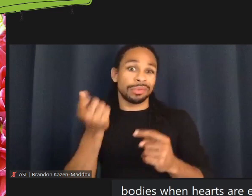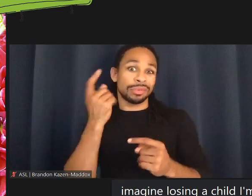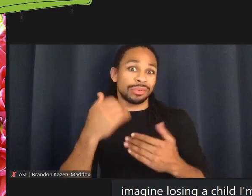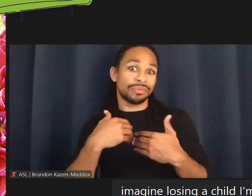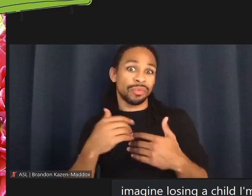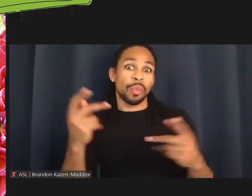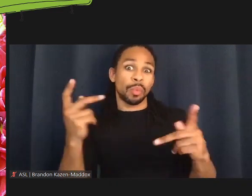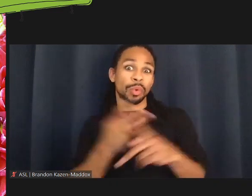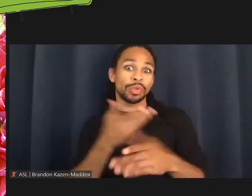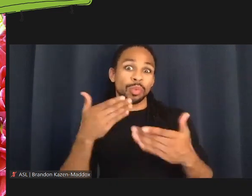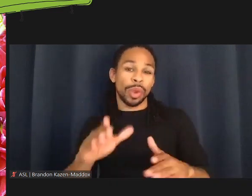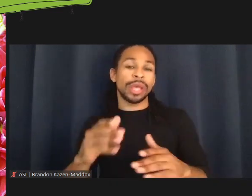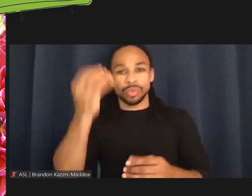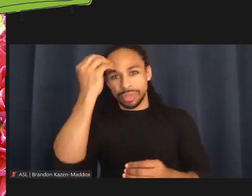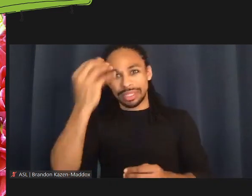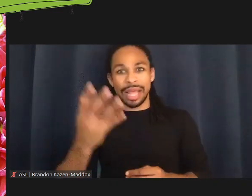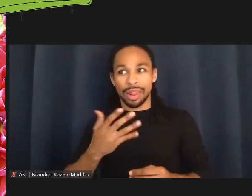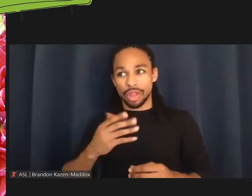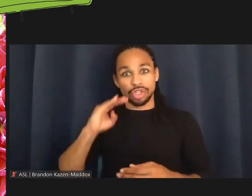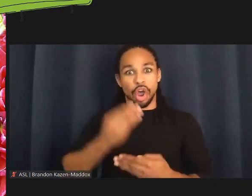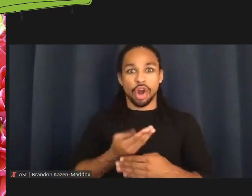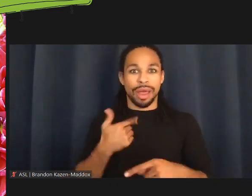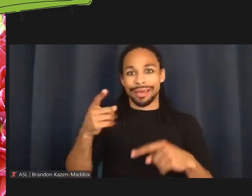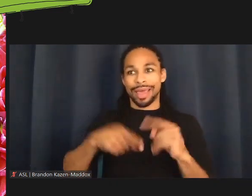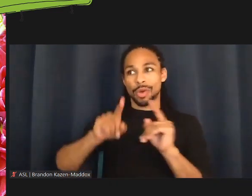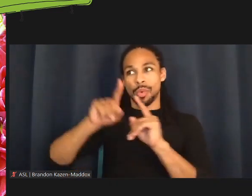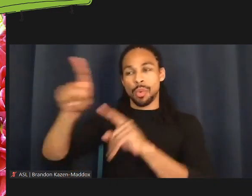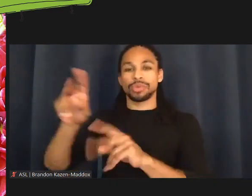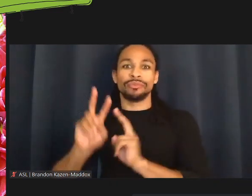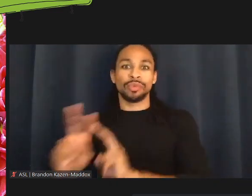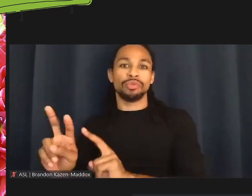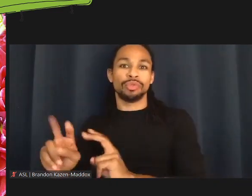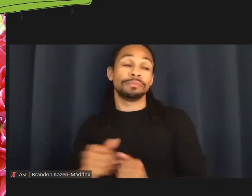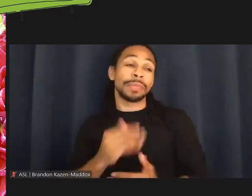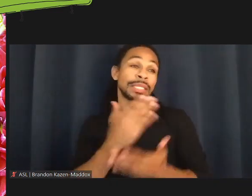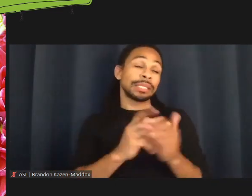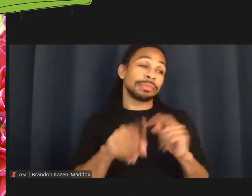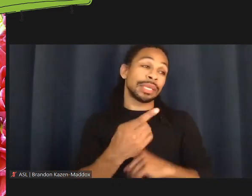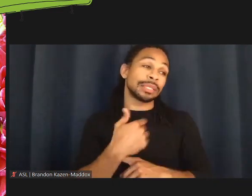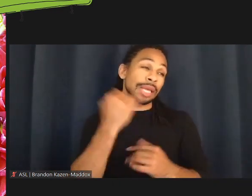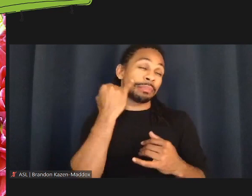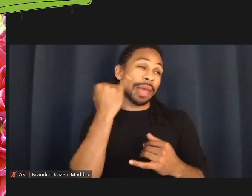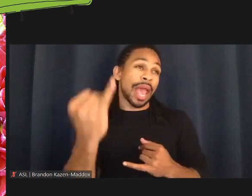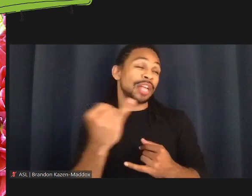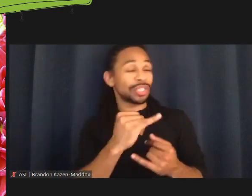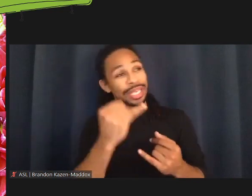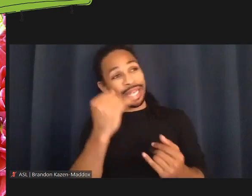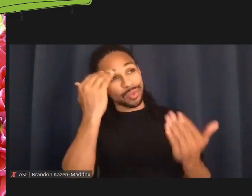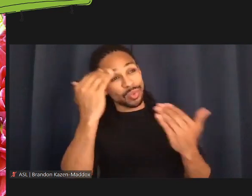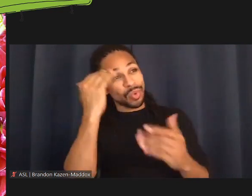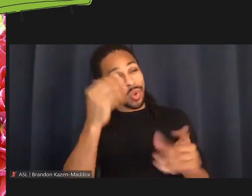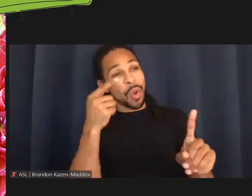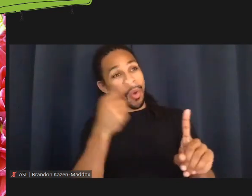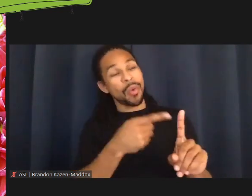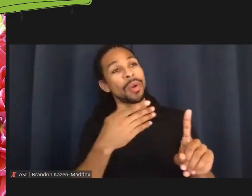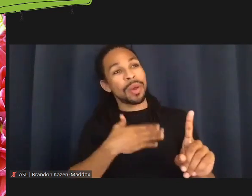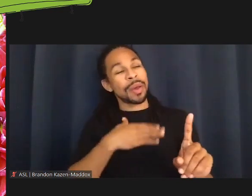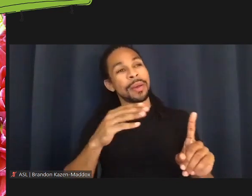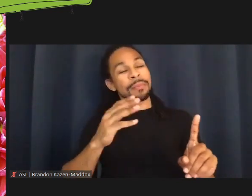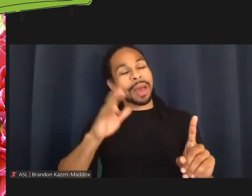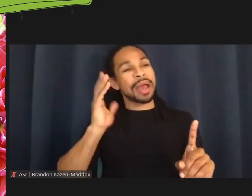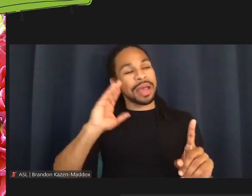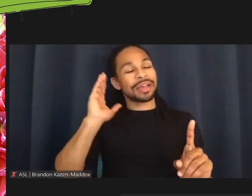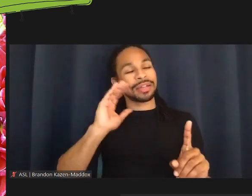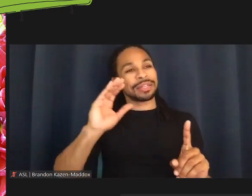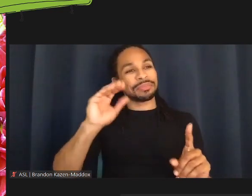funeral. Some days I imagine getting to know him, as other siblings do once everyone reaches adulthood. I'm so glad